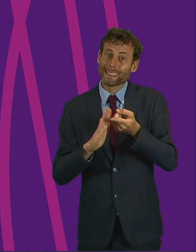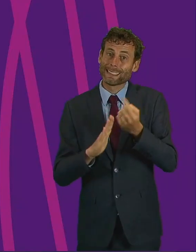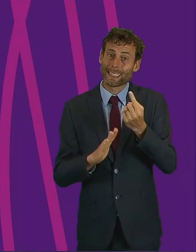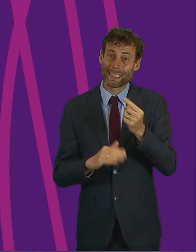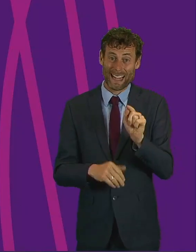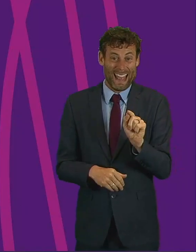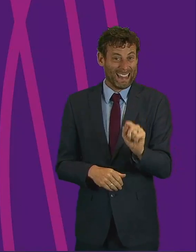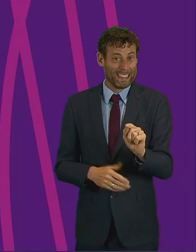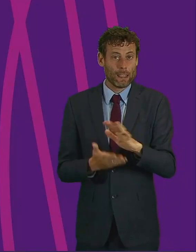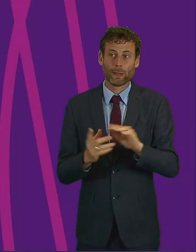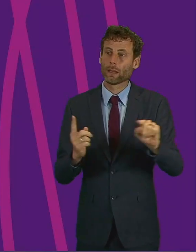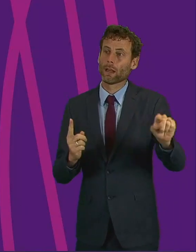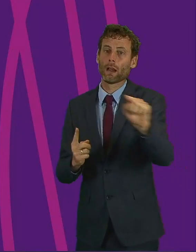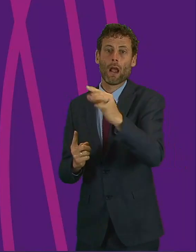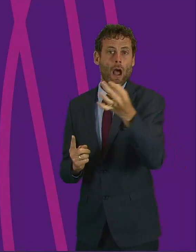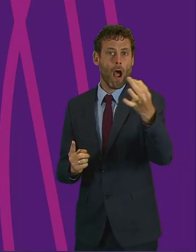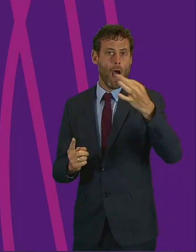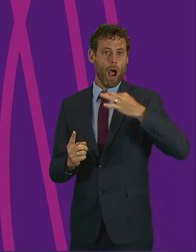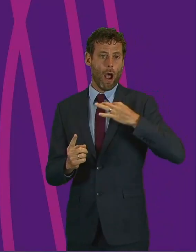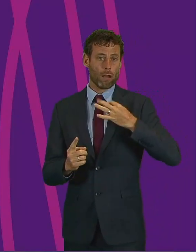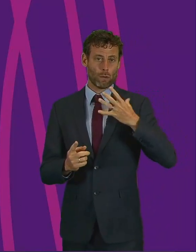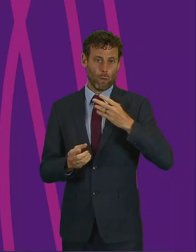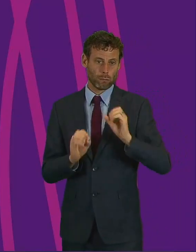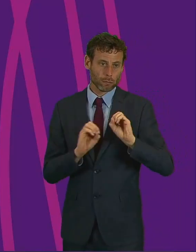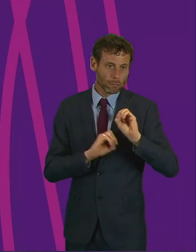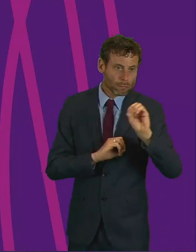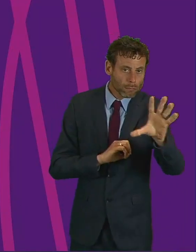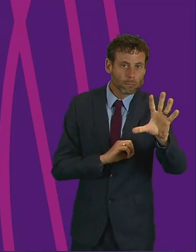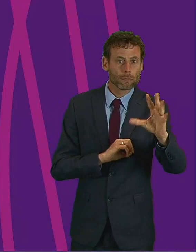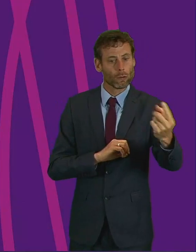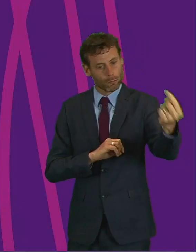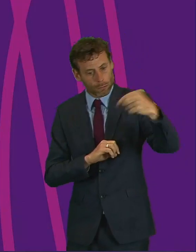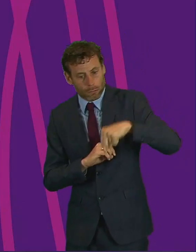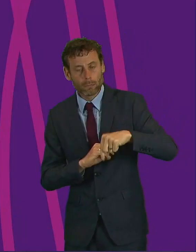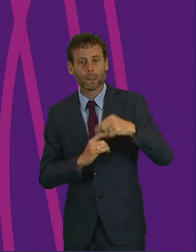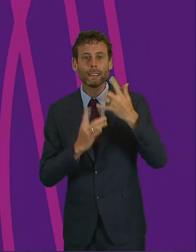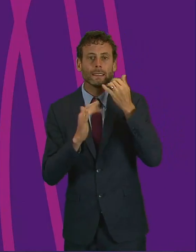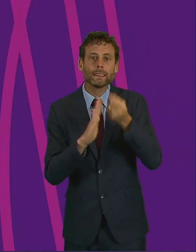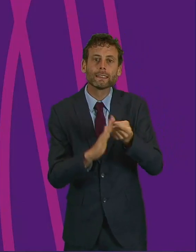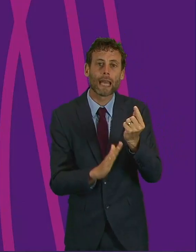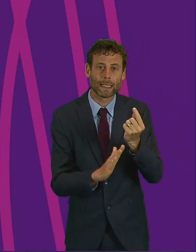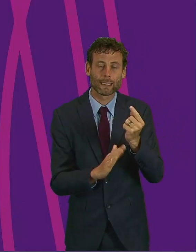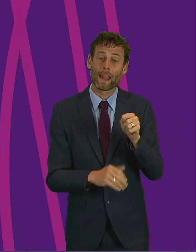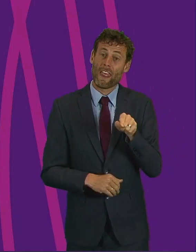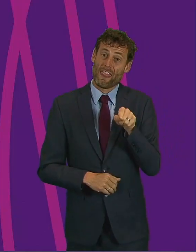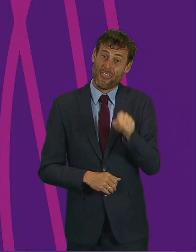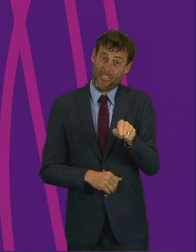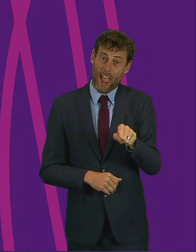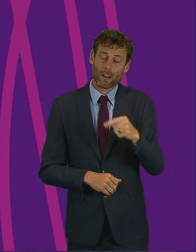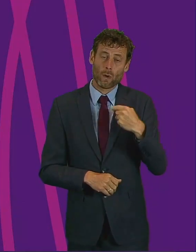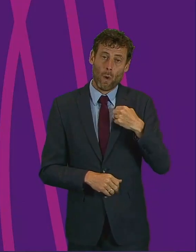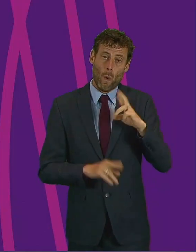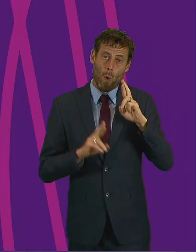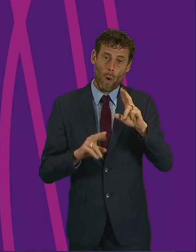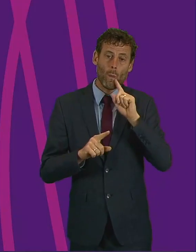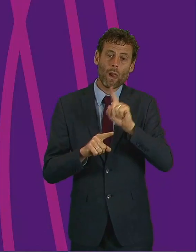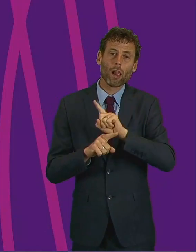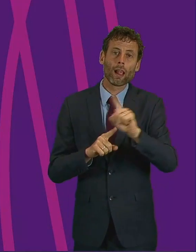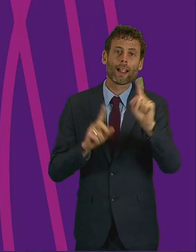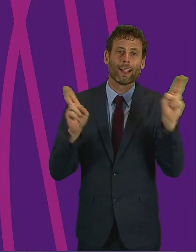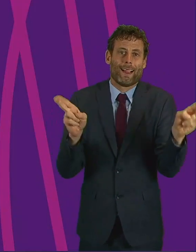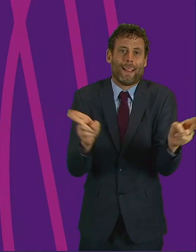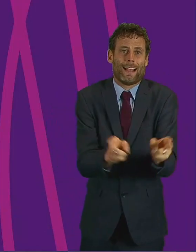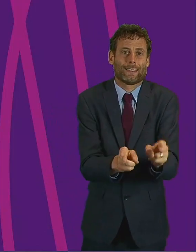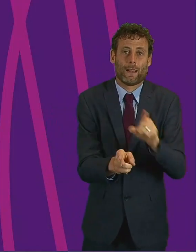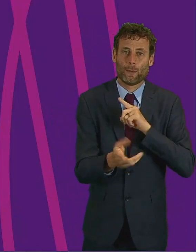be reducing because the prevalence of the virus in the community is reducing. So we have to understand, and we will continue to try to